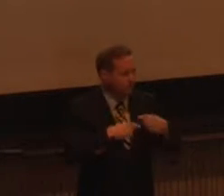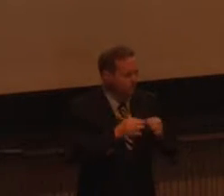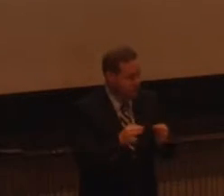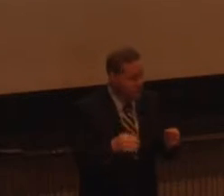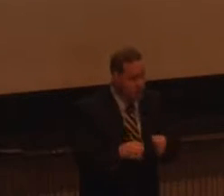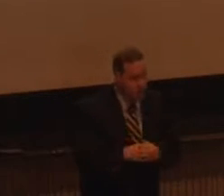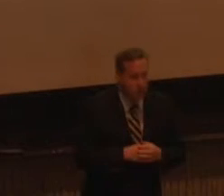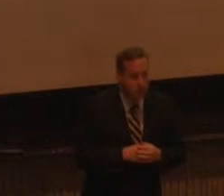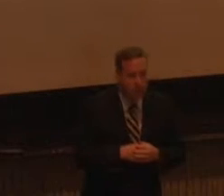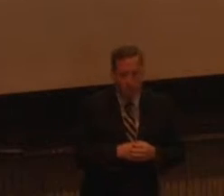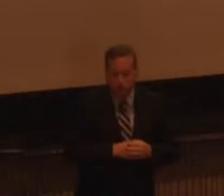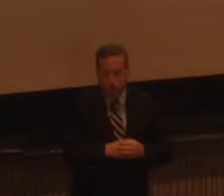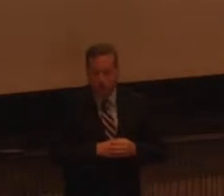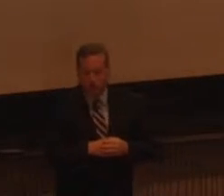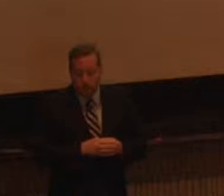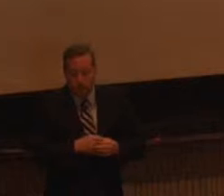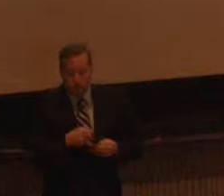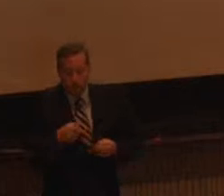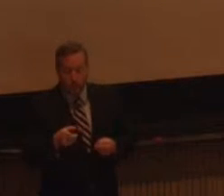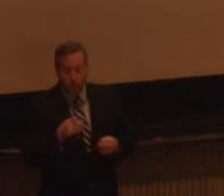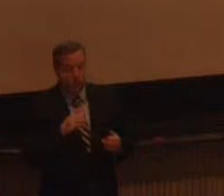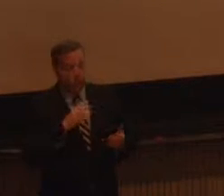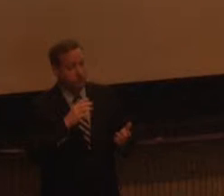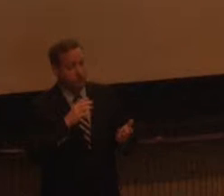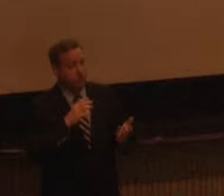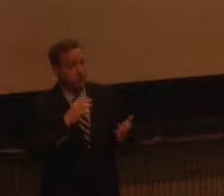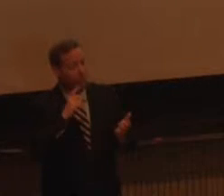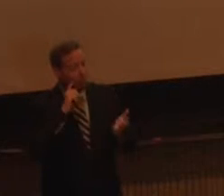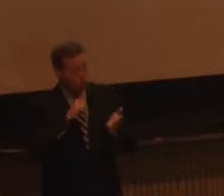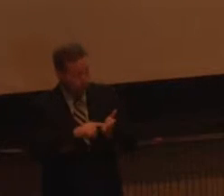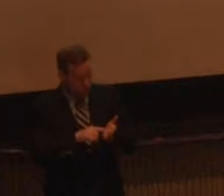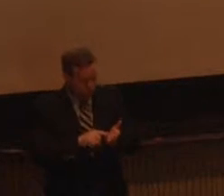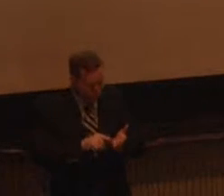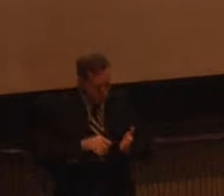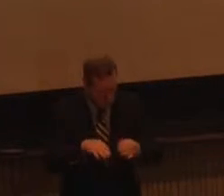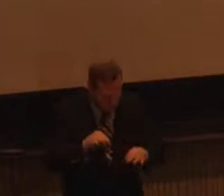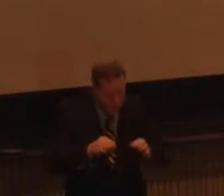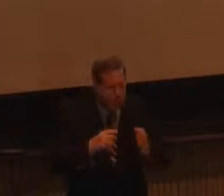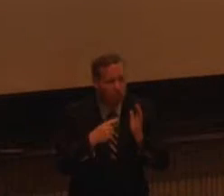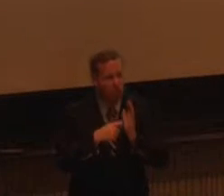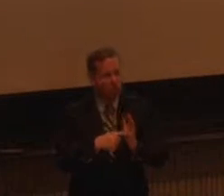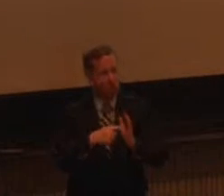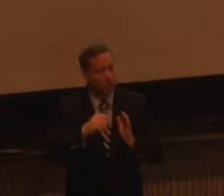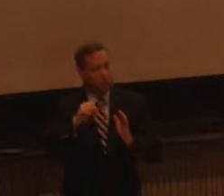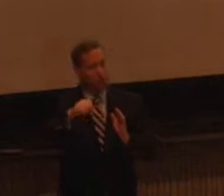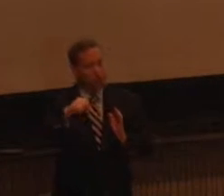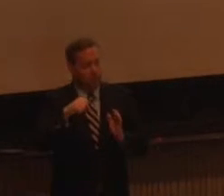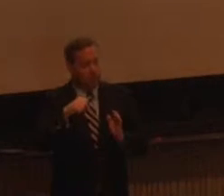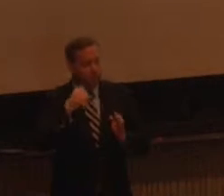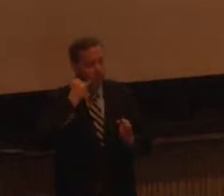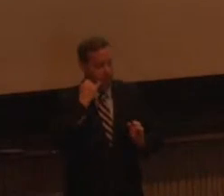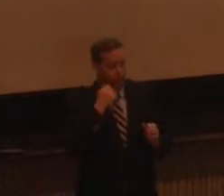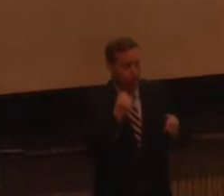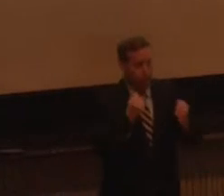room. She is visually accessible to all of the students. And research has shown